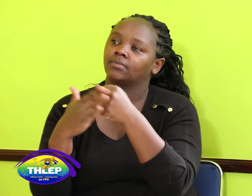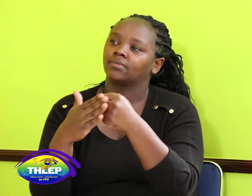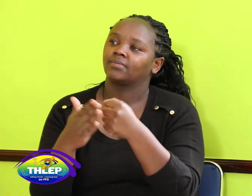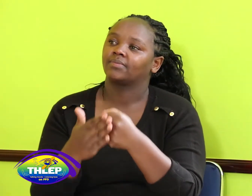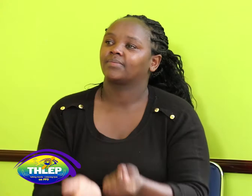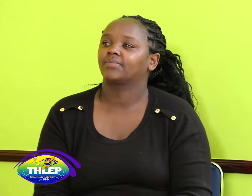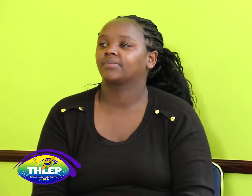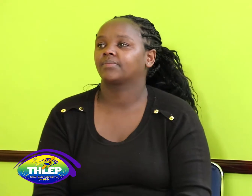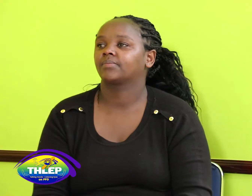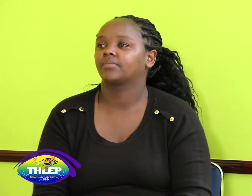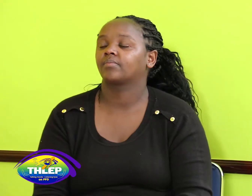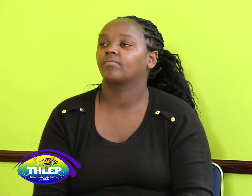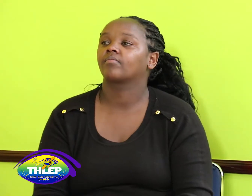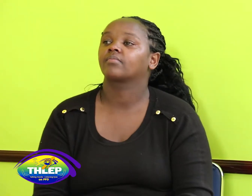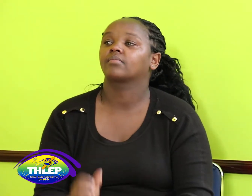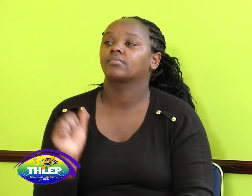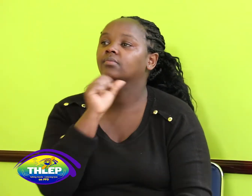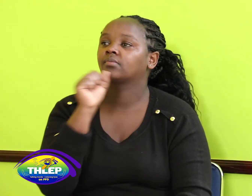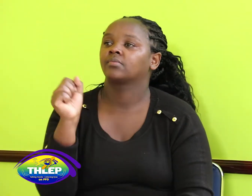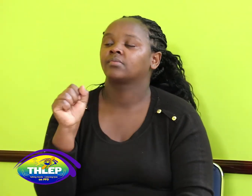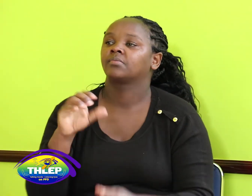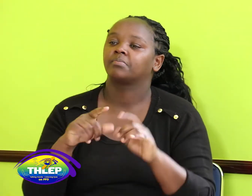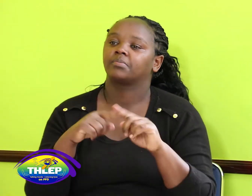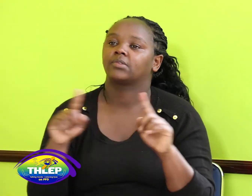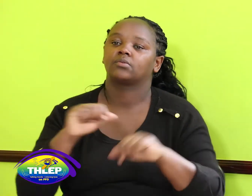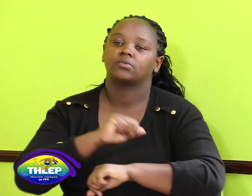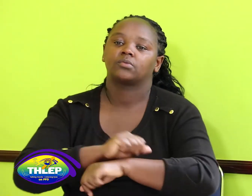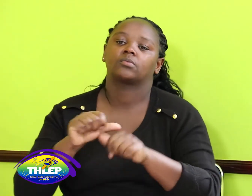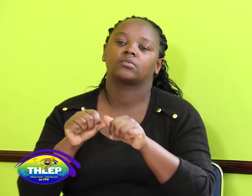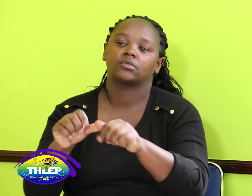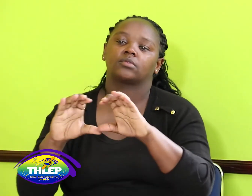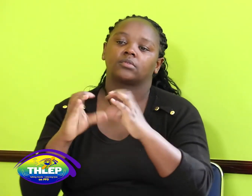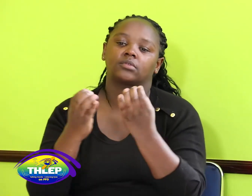9 years old. He's 9 years old.